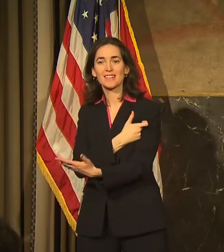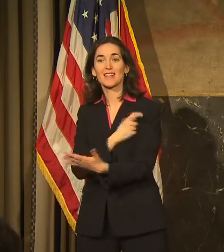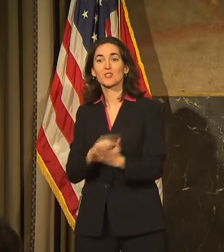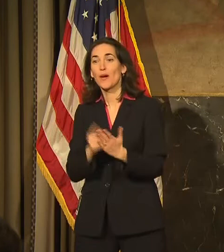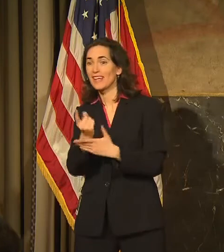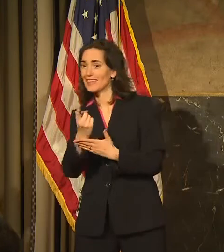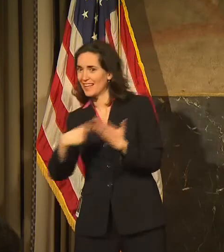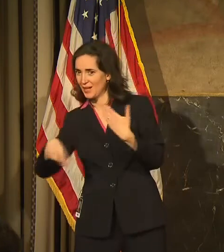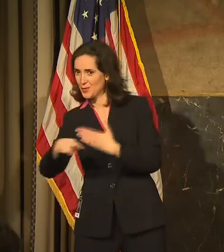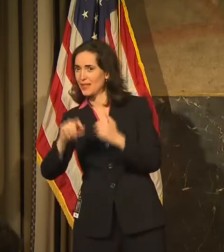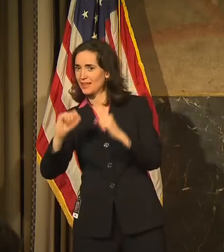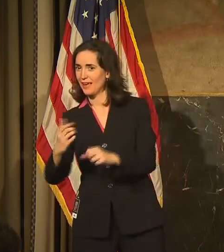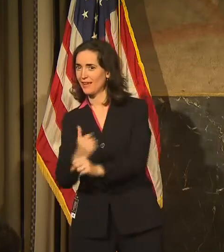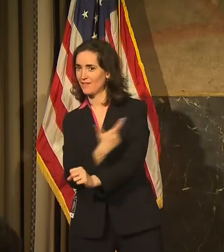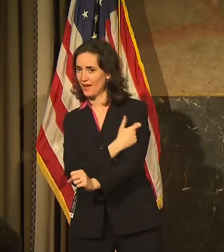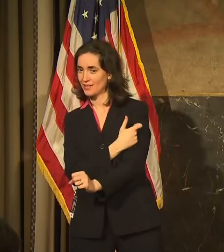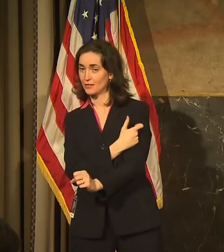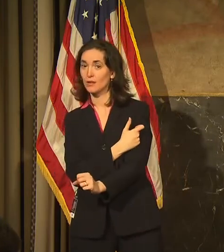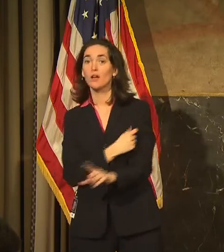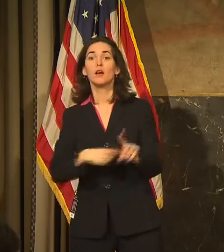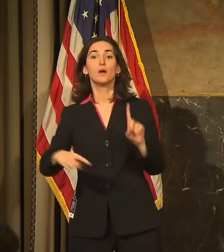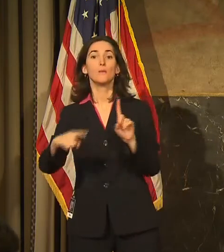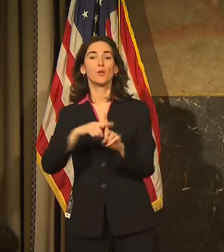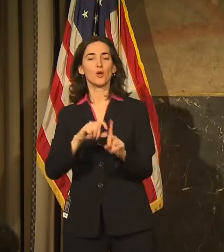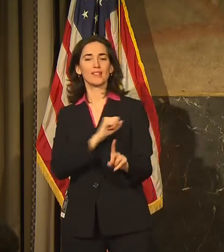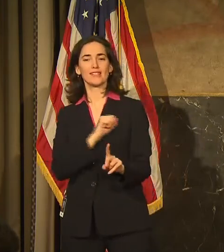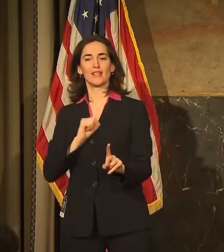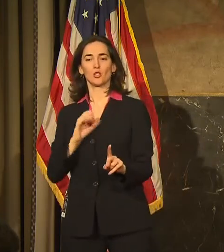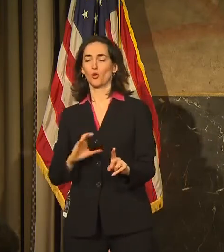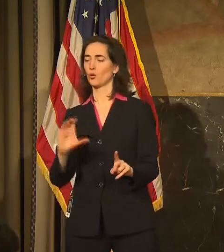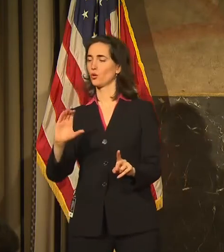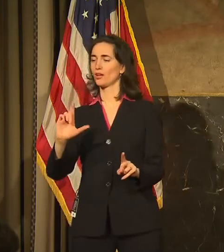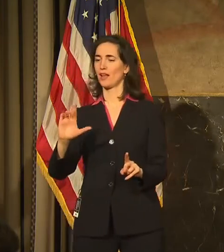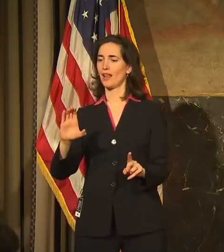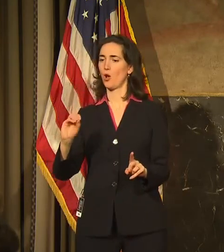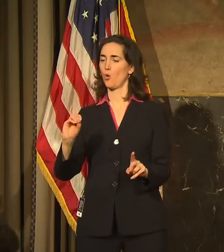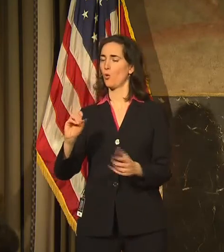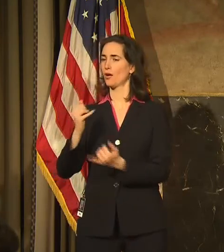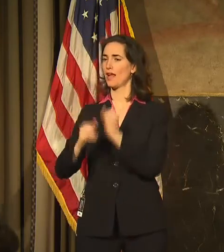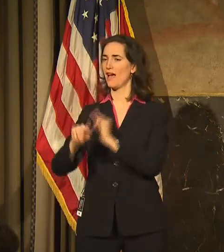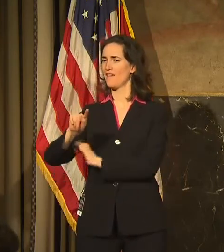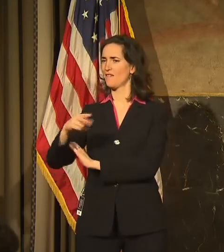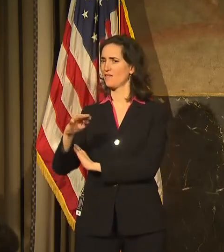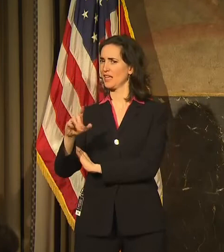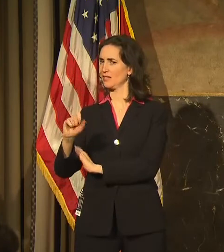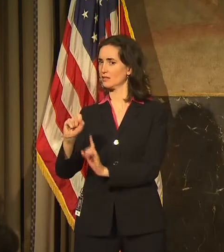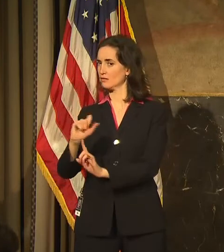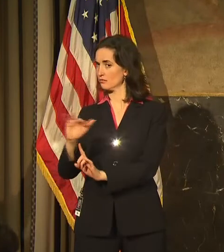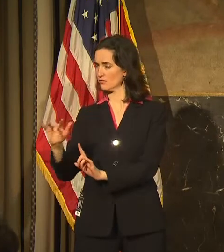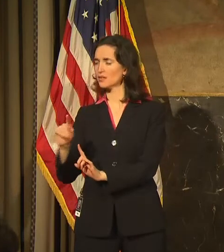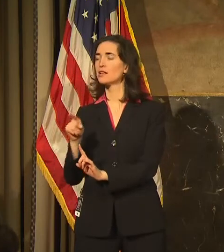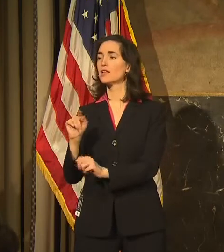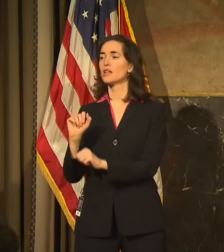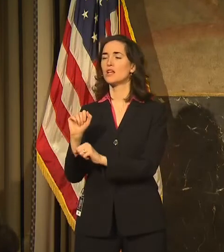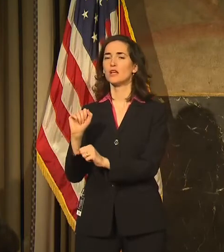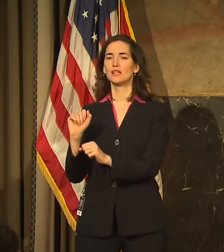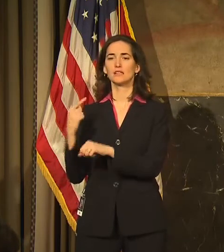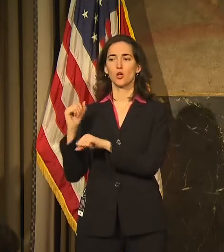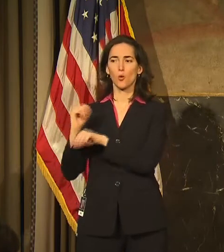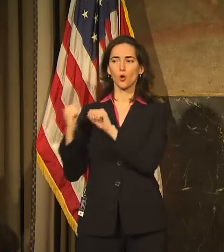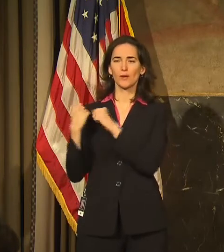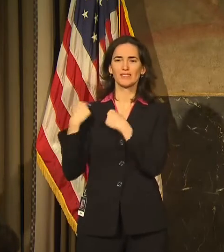next week. And I also wanted to thank Senator Cleo Fields for working with us over the last couple of